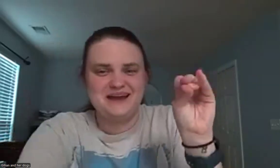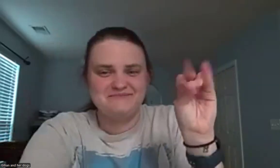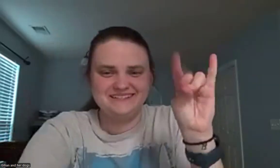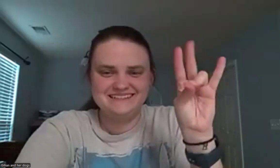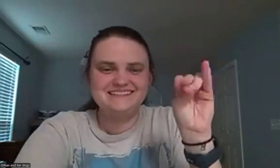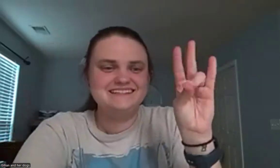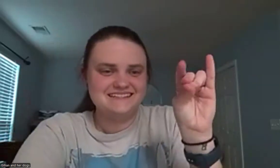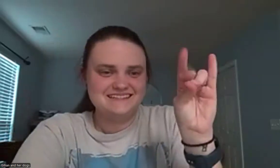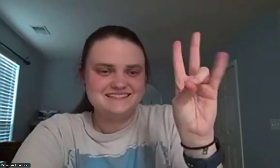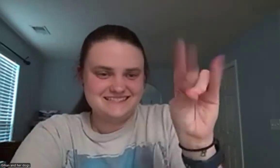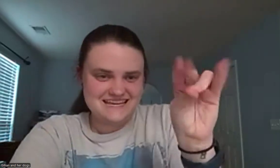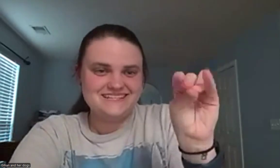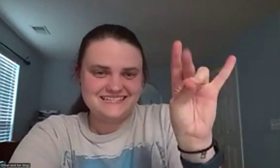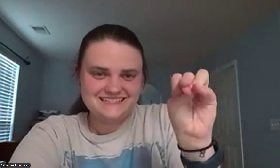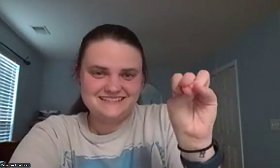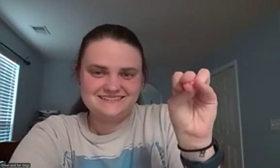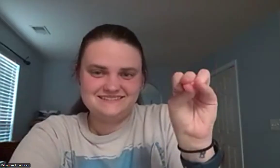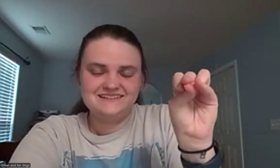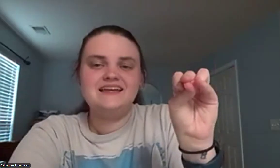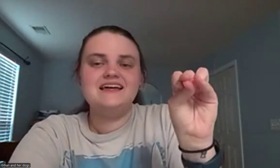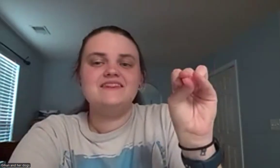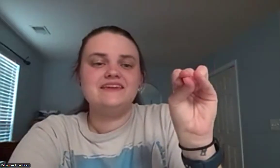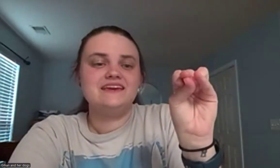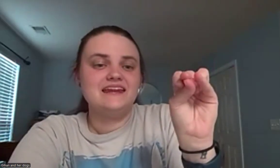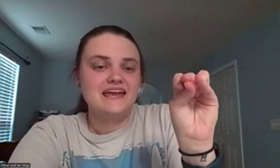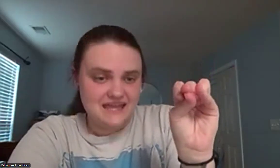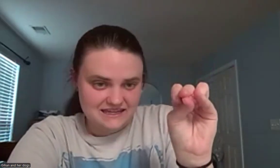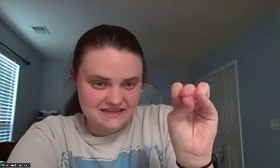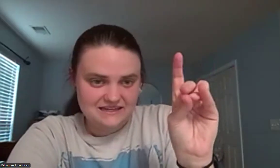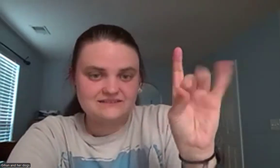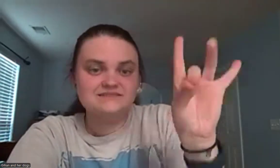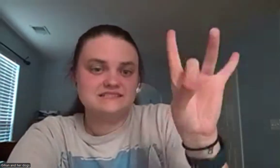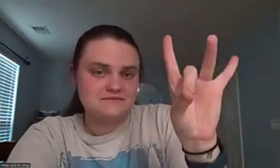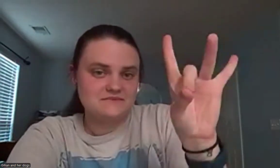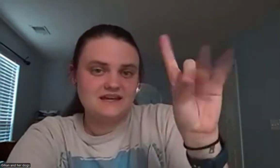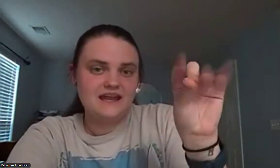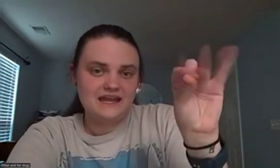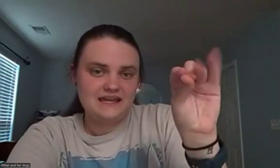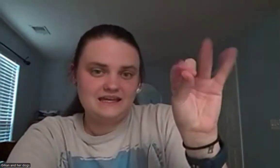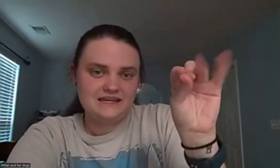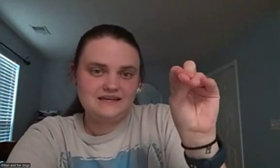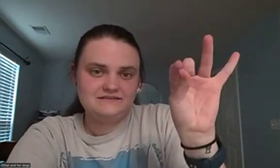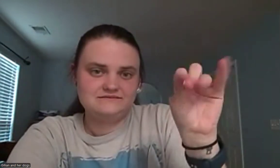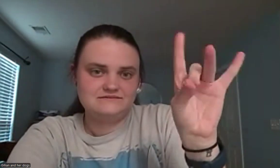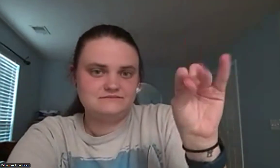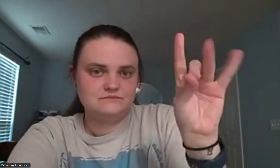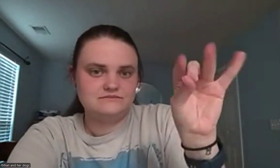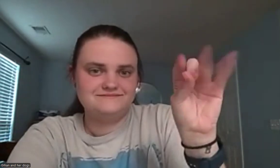happened? So 70, then 80, same thing, 80.